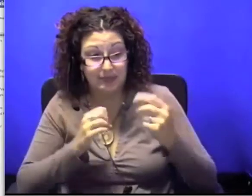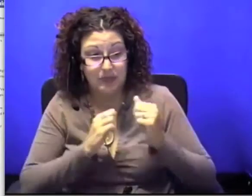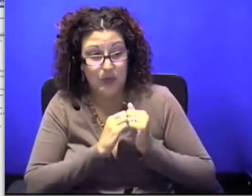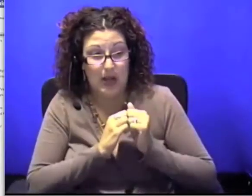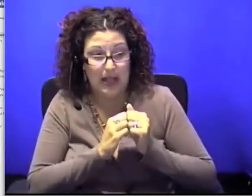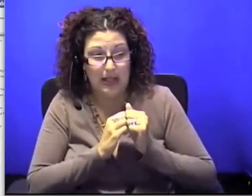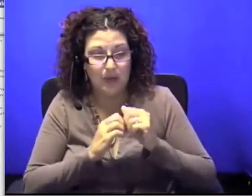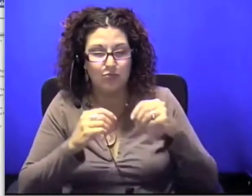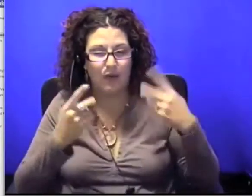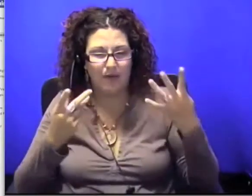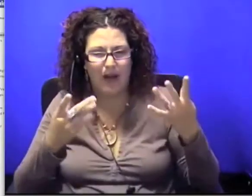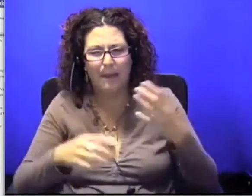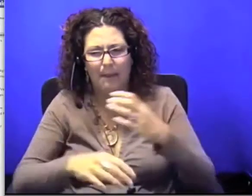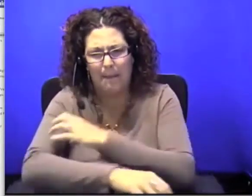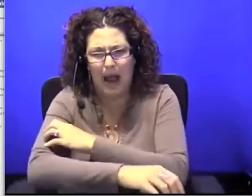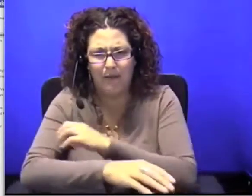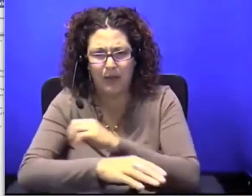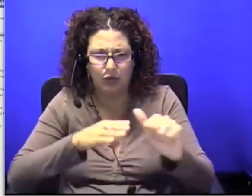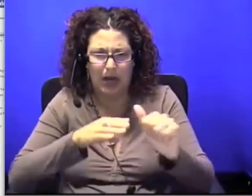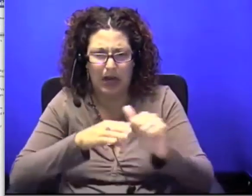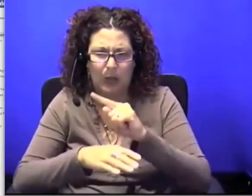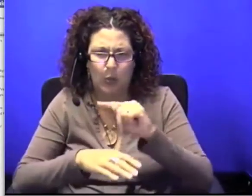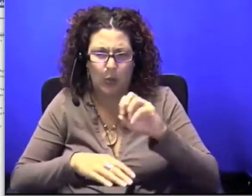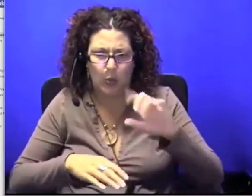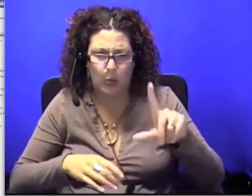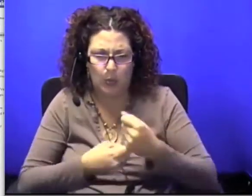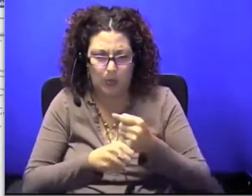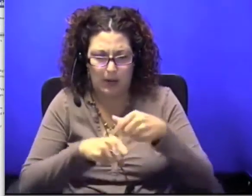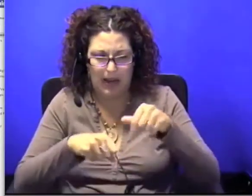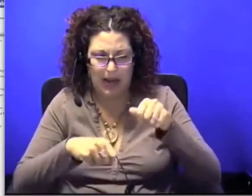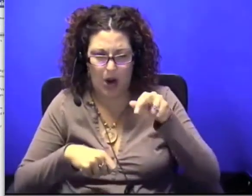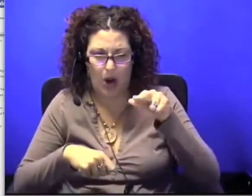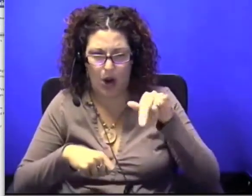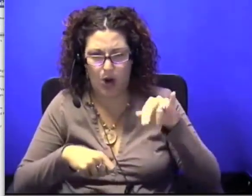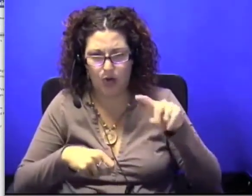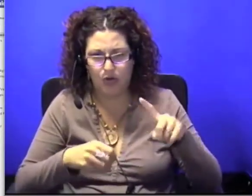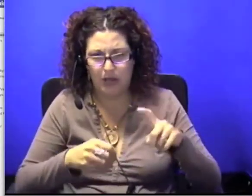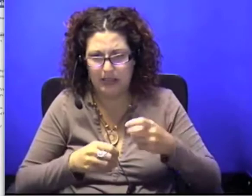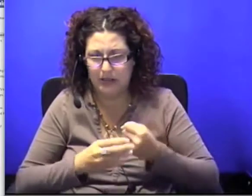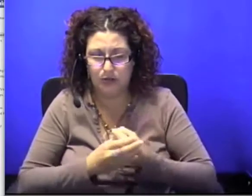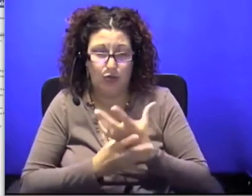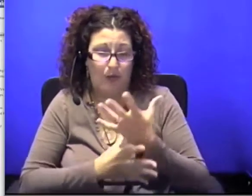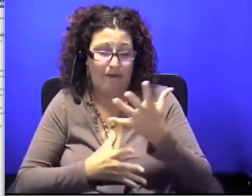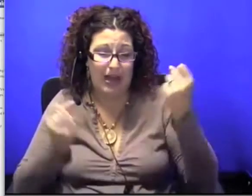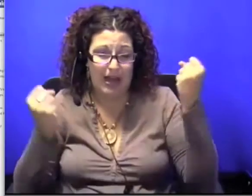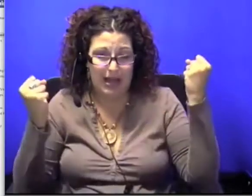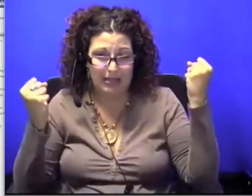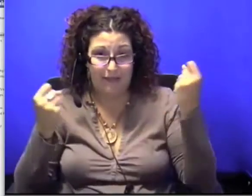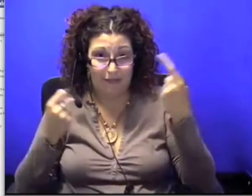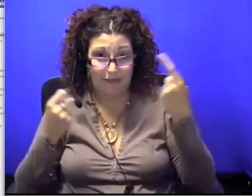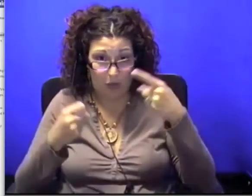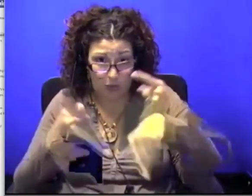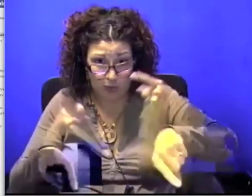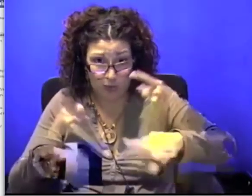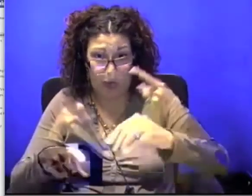us are going to provide powerful training tools to make RX grow even faster for you and everybody around the world.